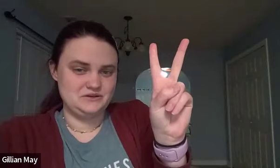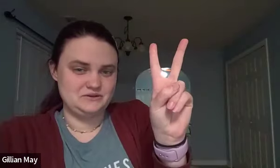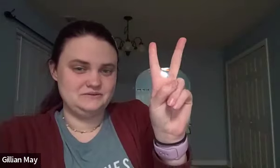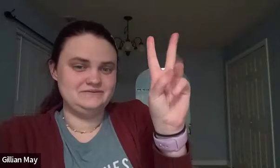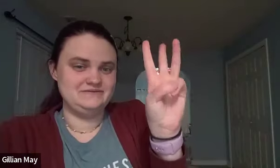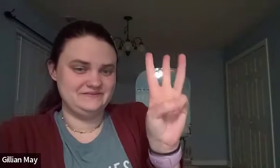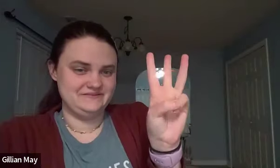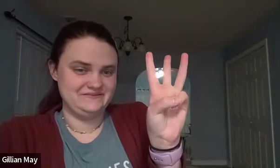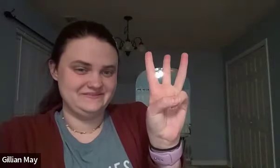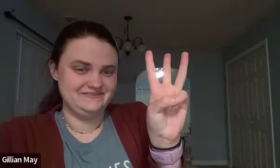W,